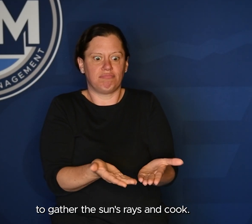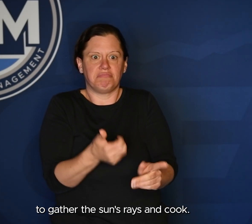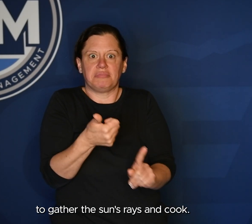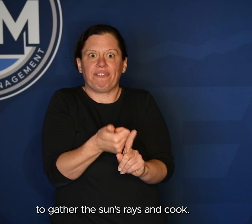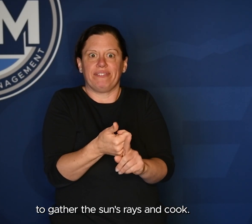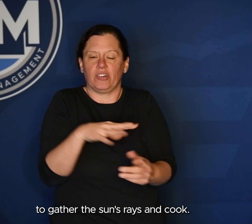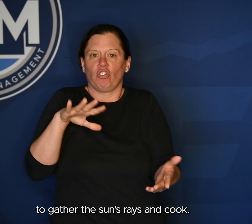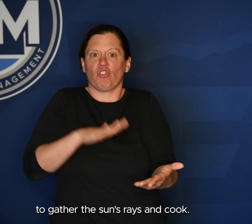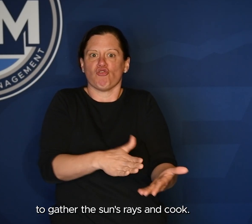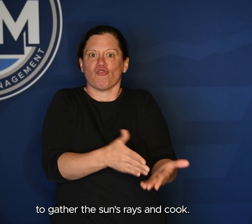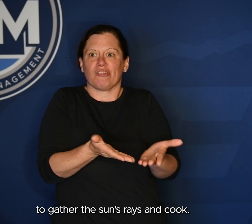sun's rays and cook.